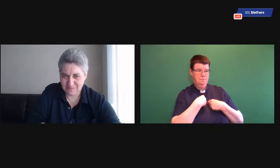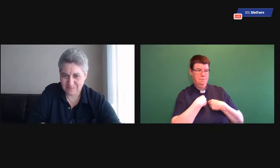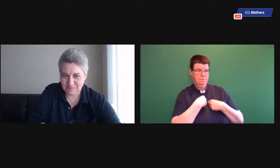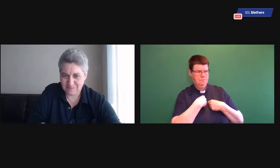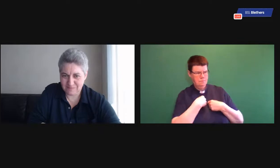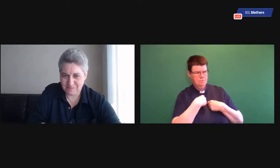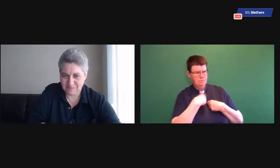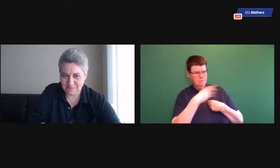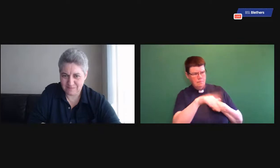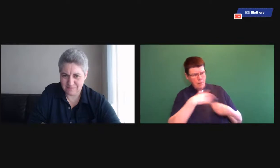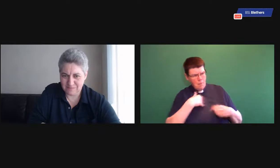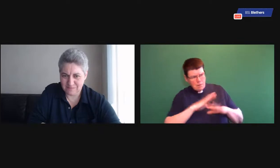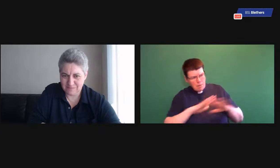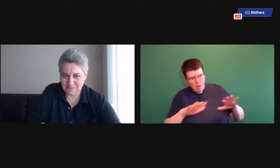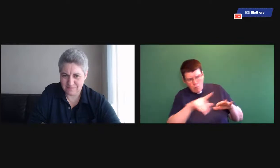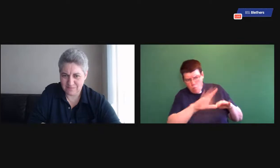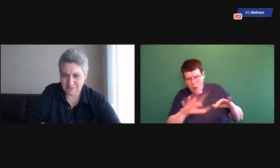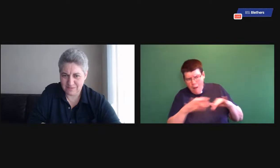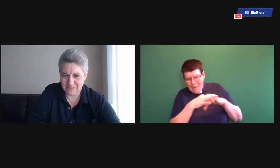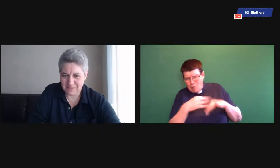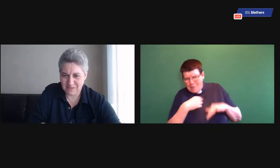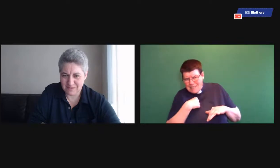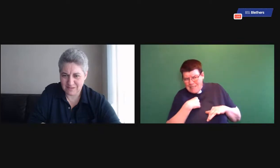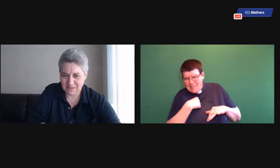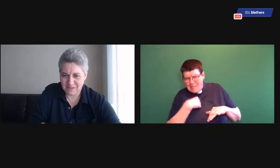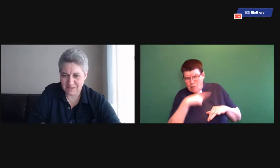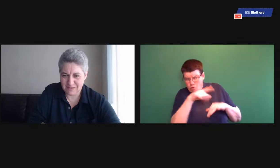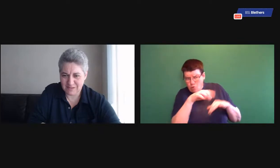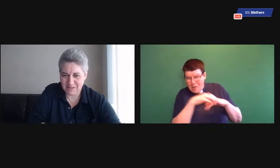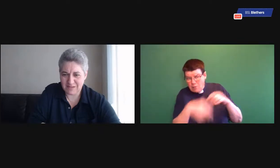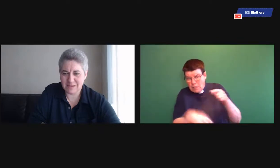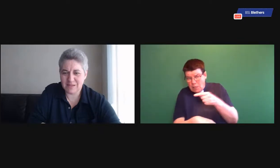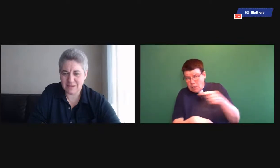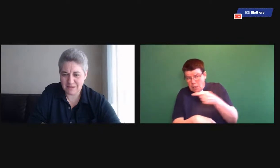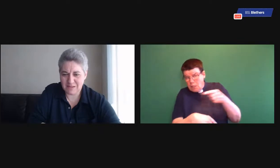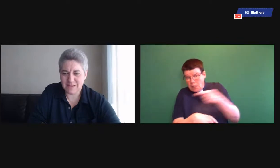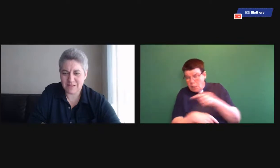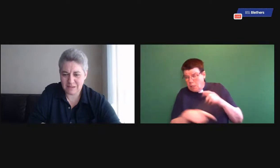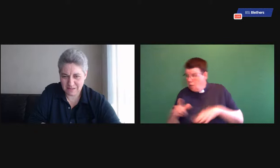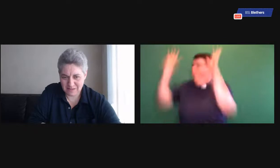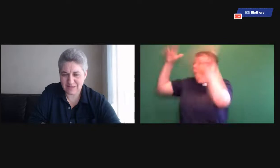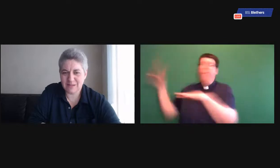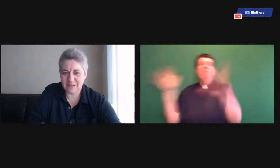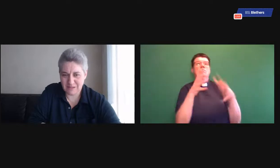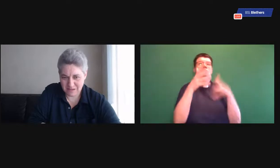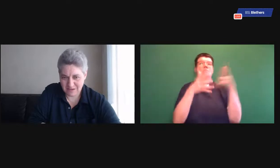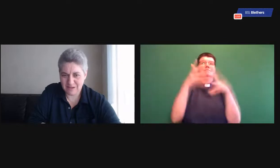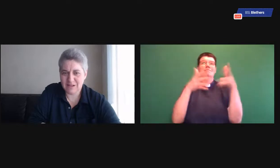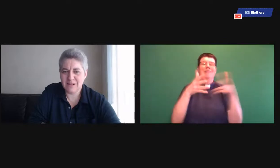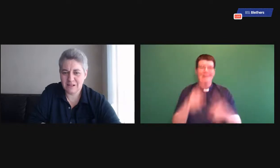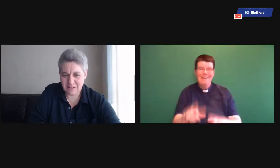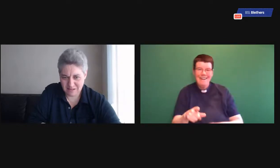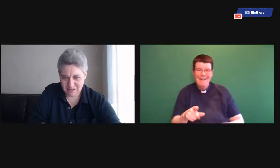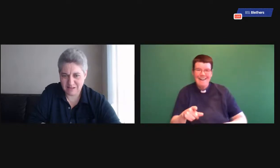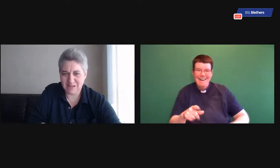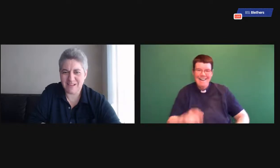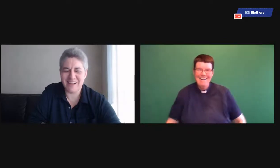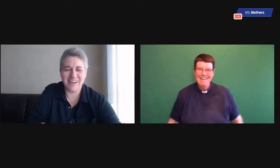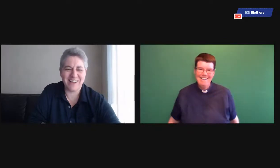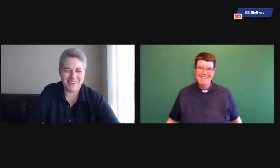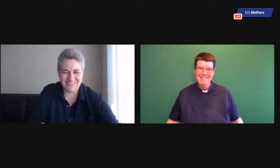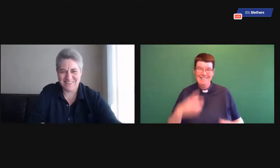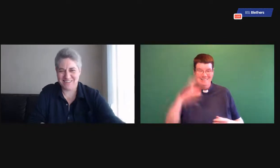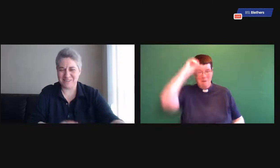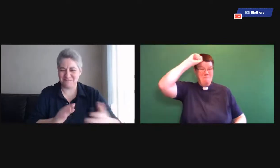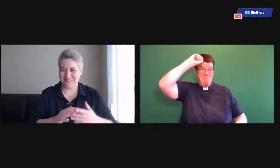things. And this was so funny. The groom decided they wanted to ask the questions.